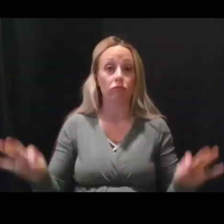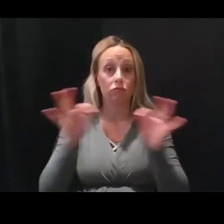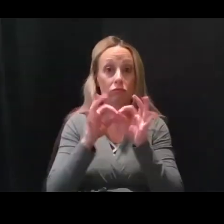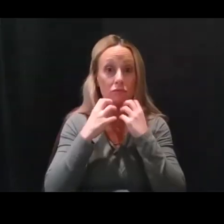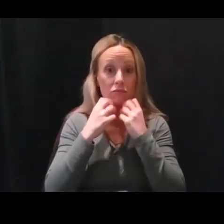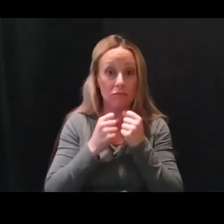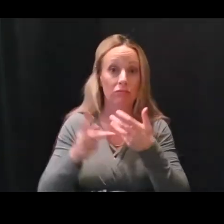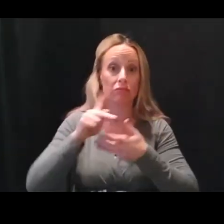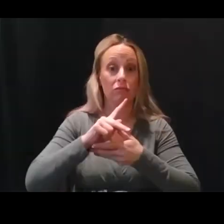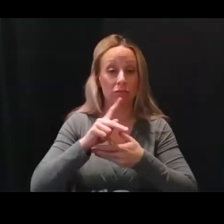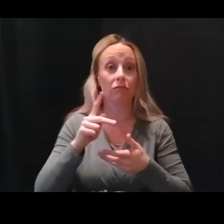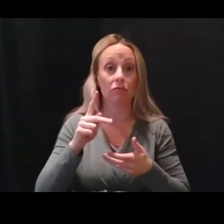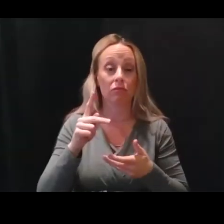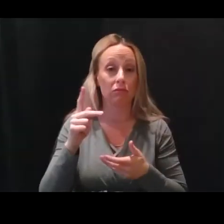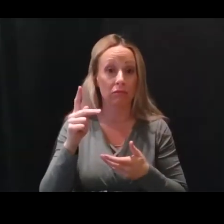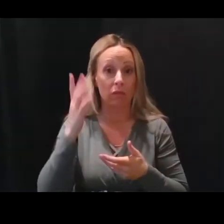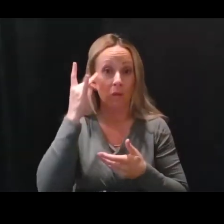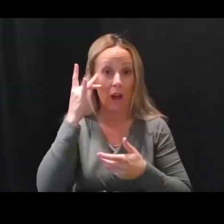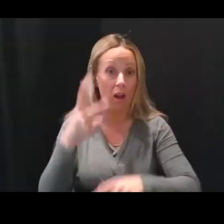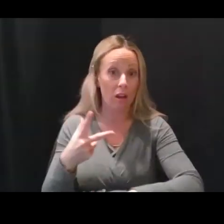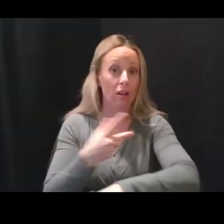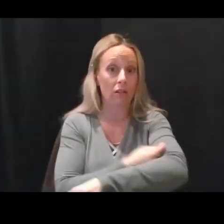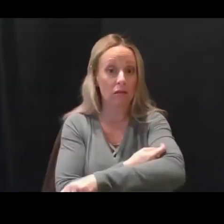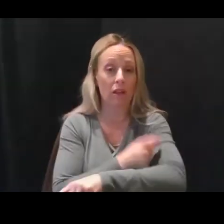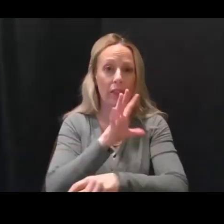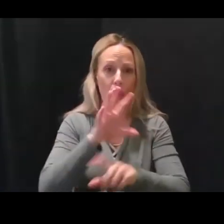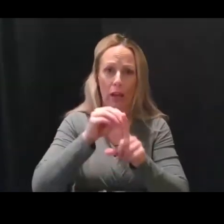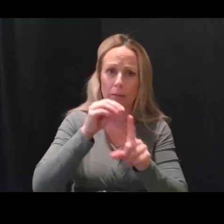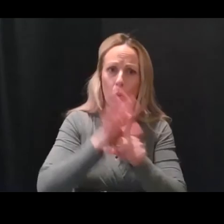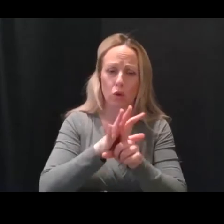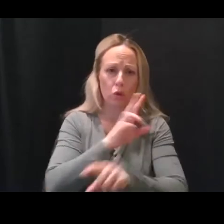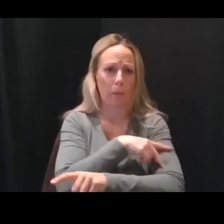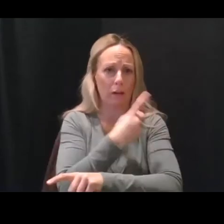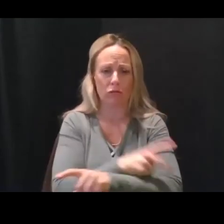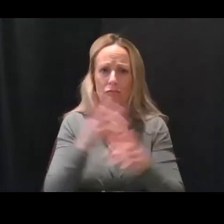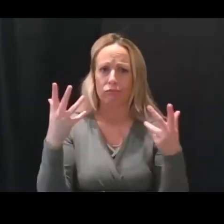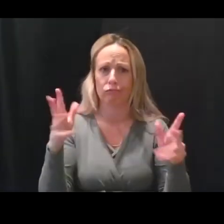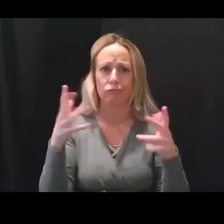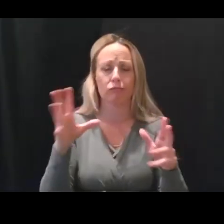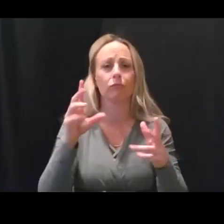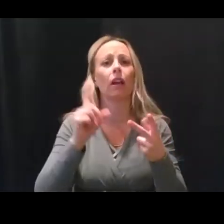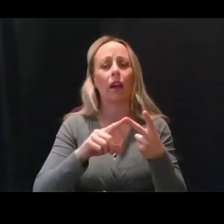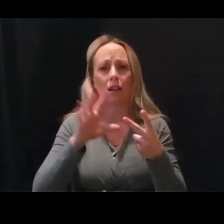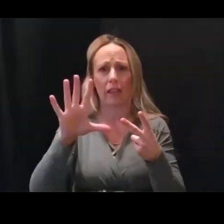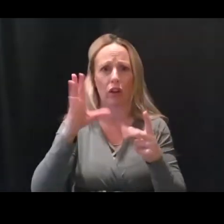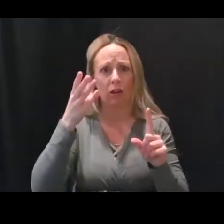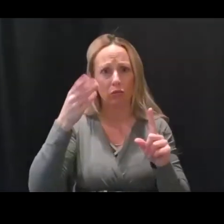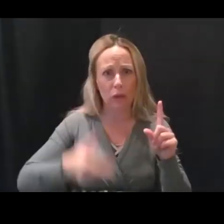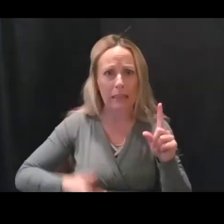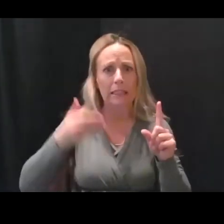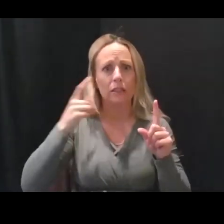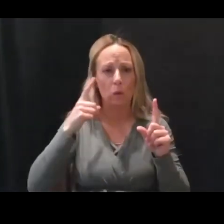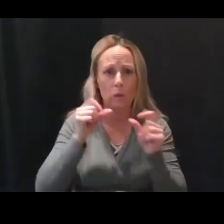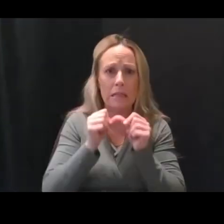settings, are at the front of the line to get the vaccine because of their exposure to patients and their vital presence to keep the